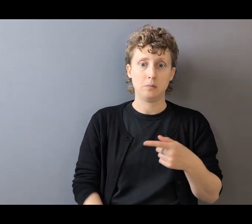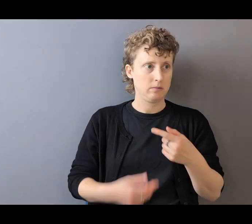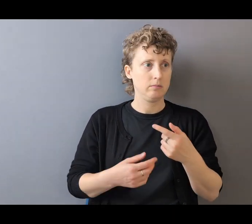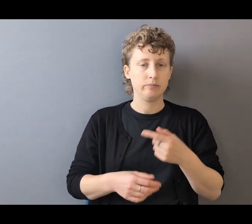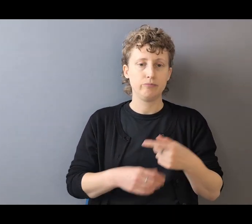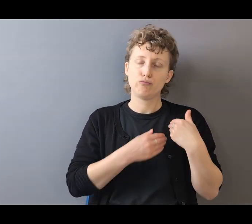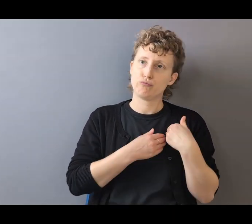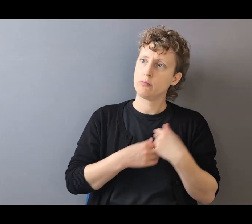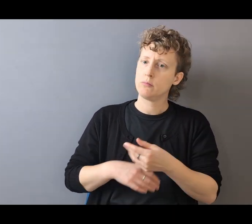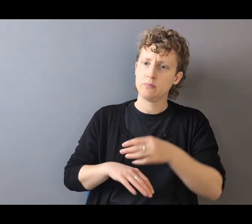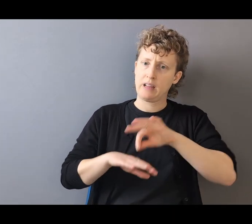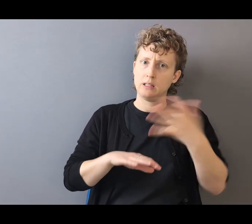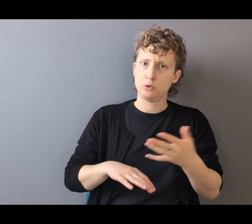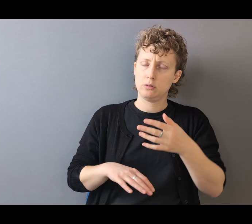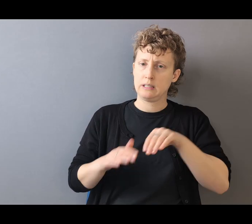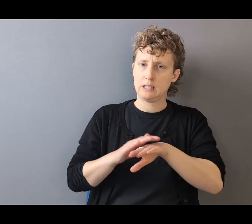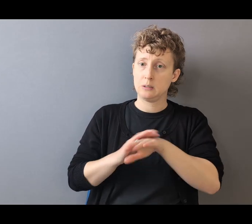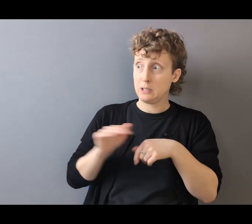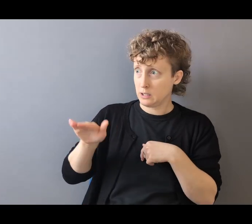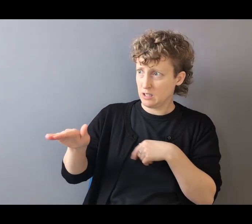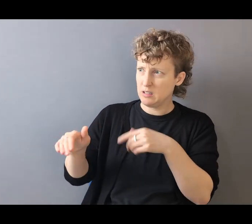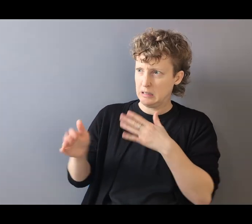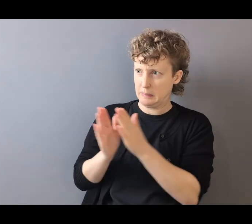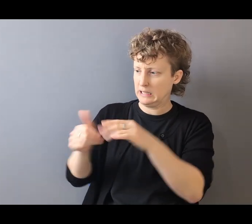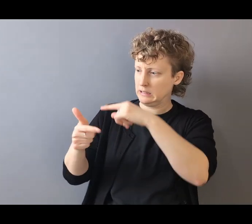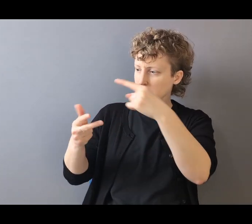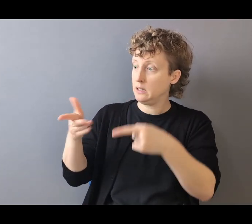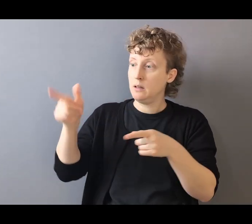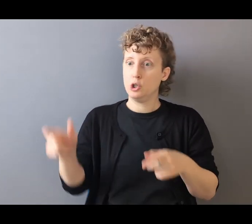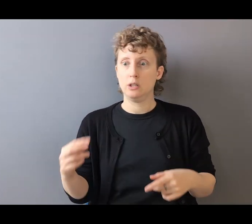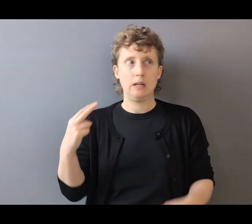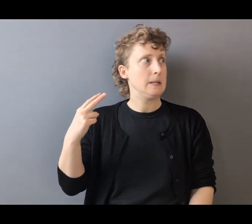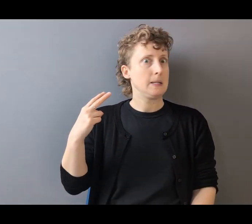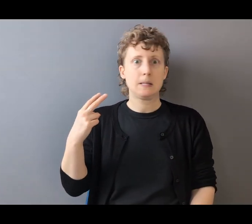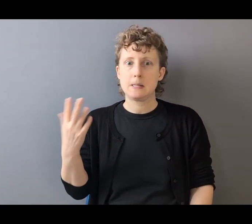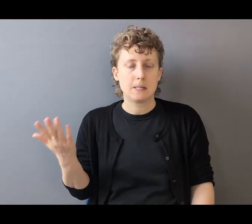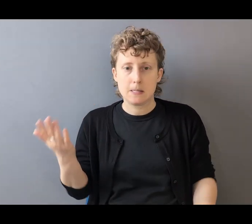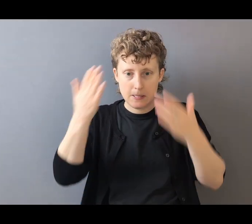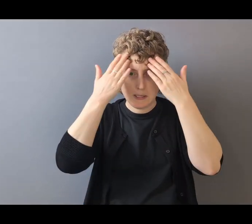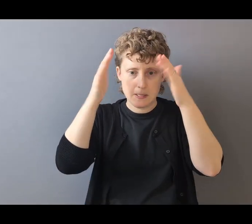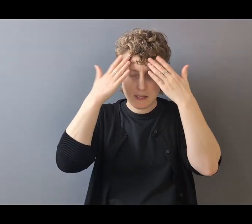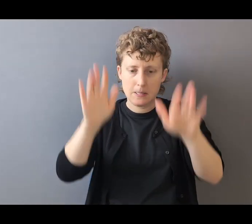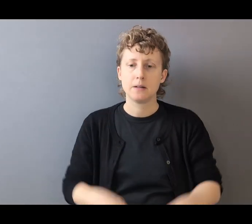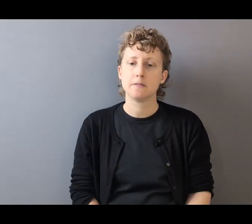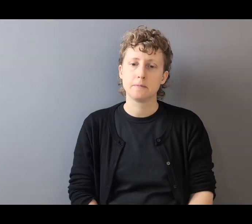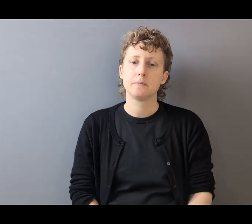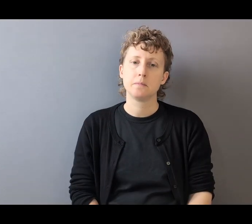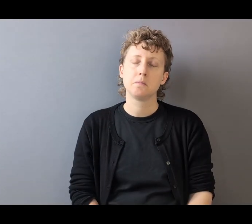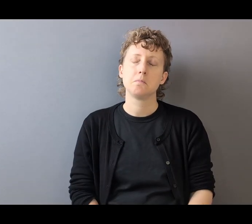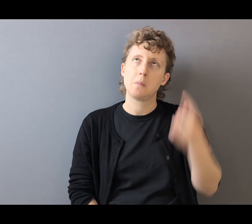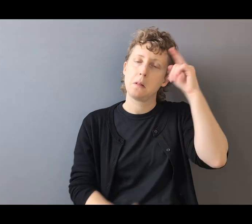done. So this would also help, I think, and it will maybe answer this need that we need